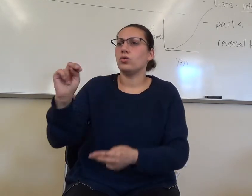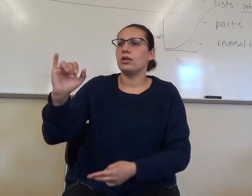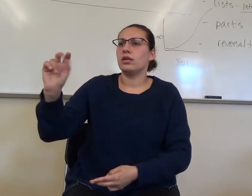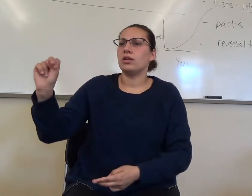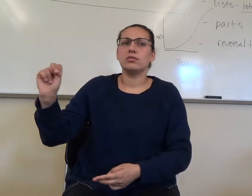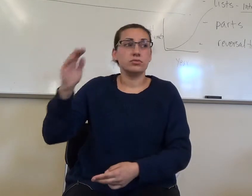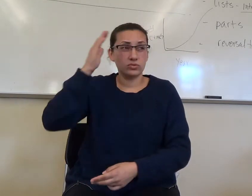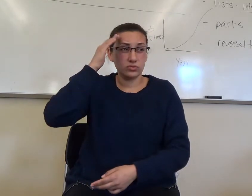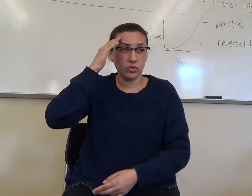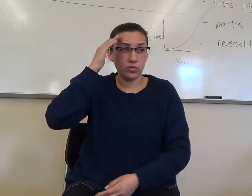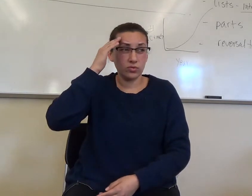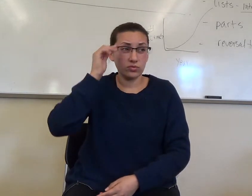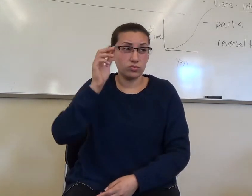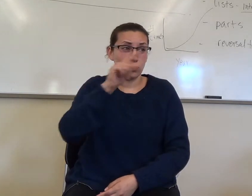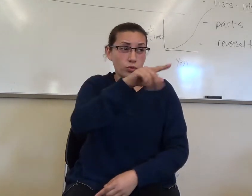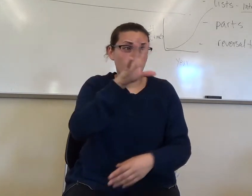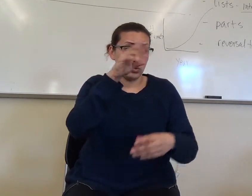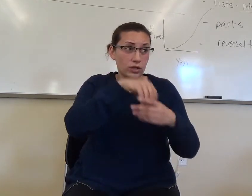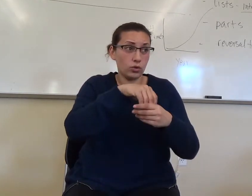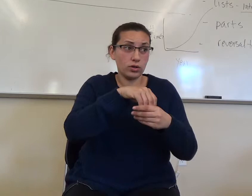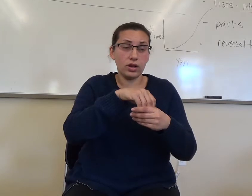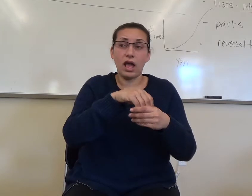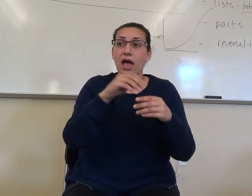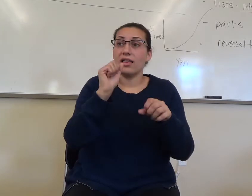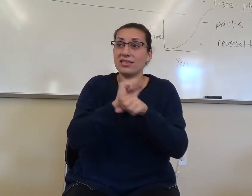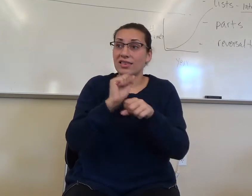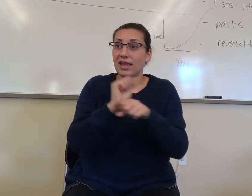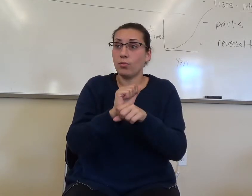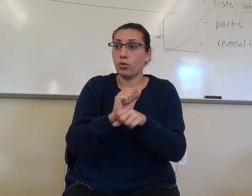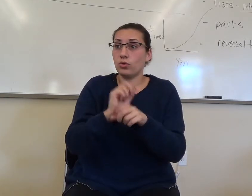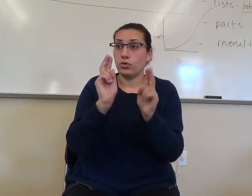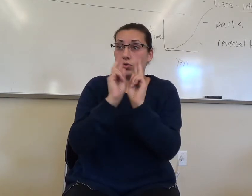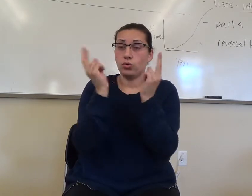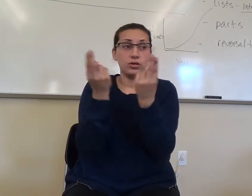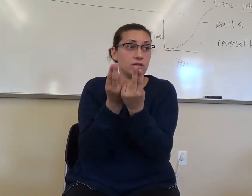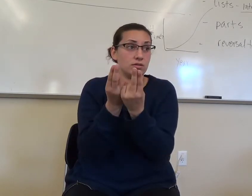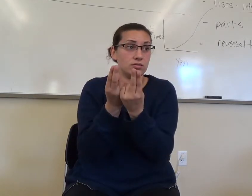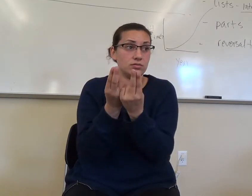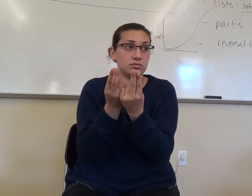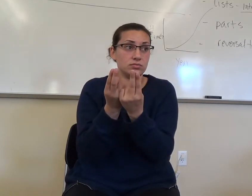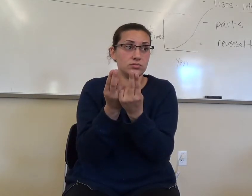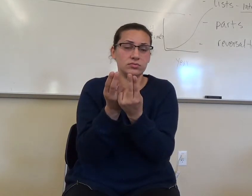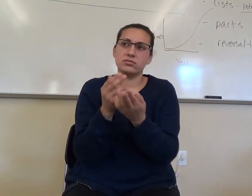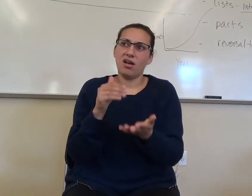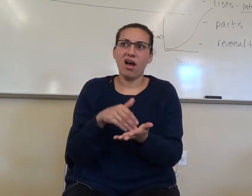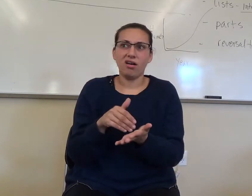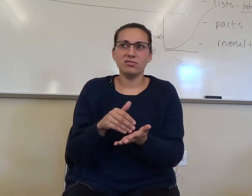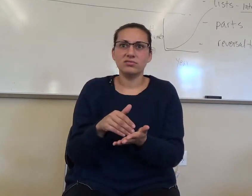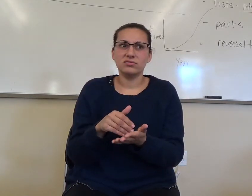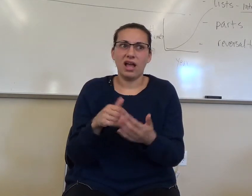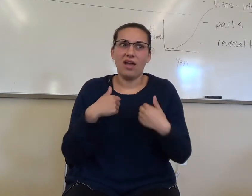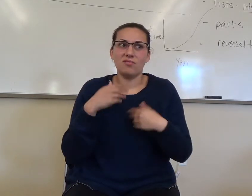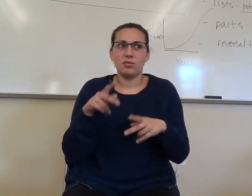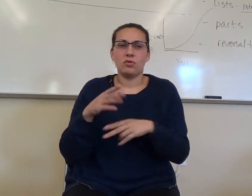Anyone ever belong to a labor union? Very often I get people raising their hands and saying